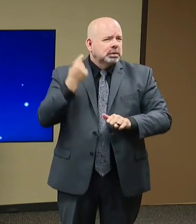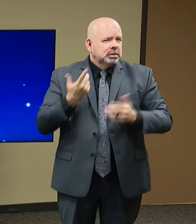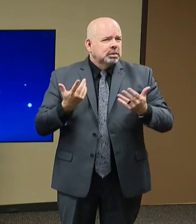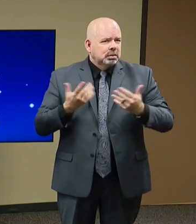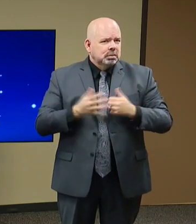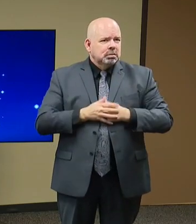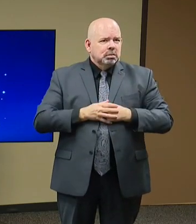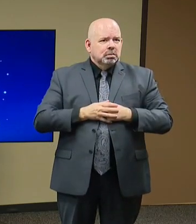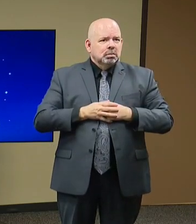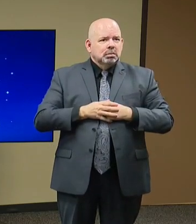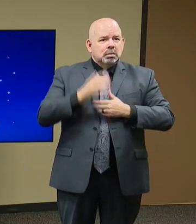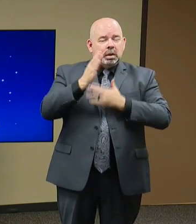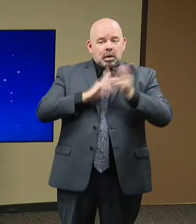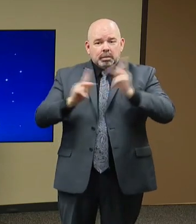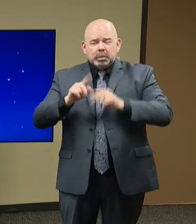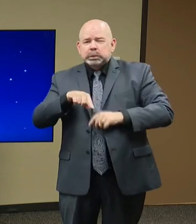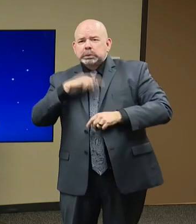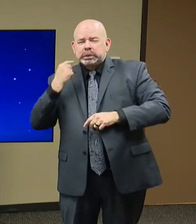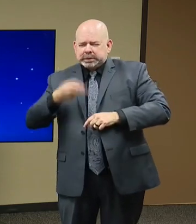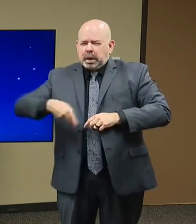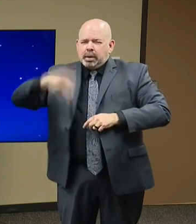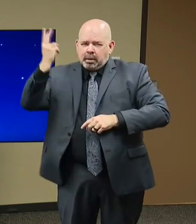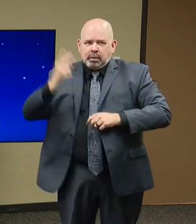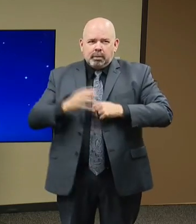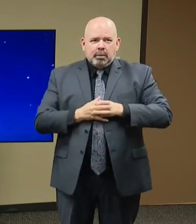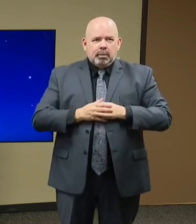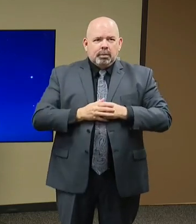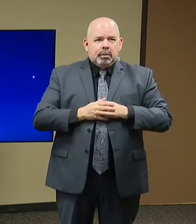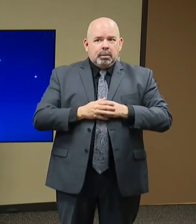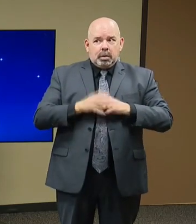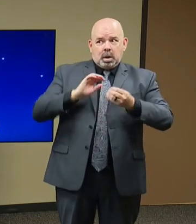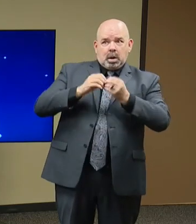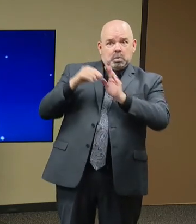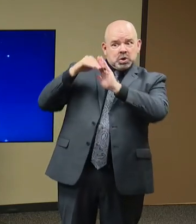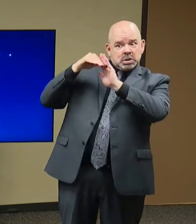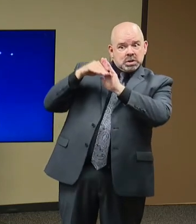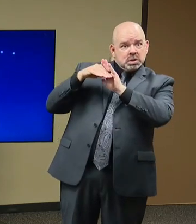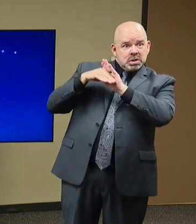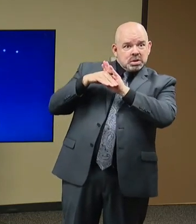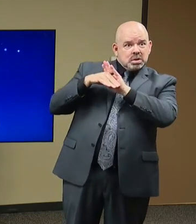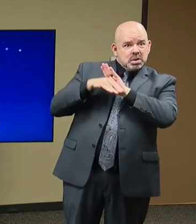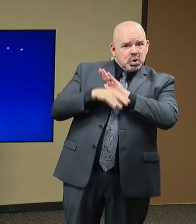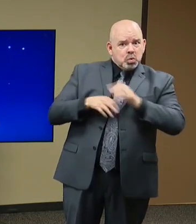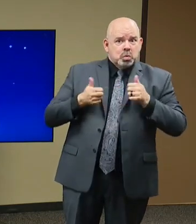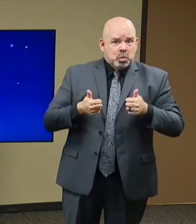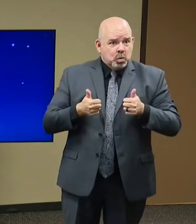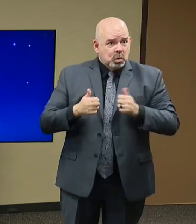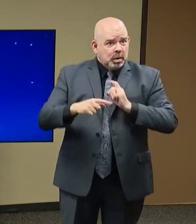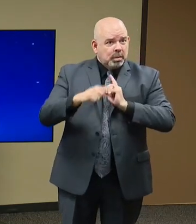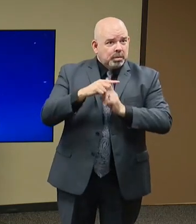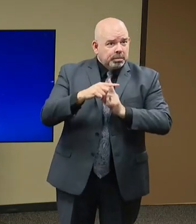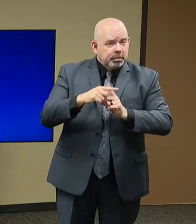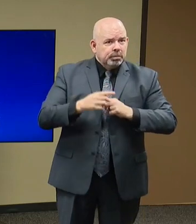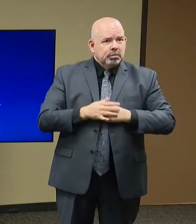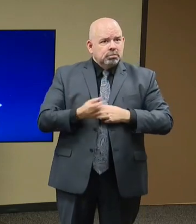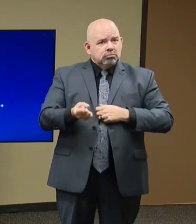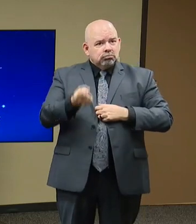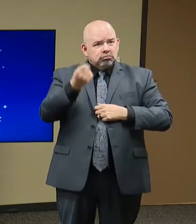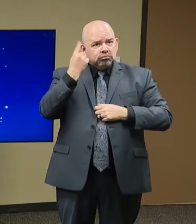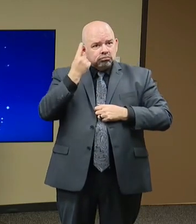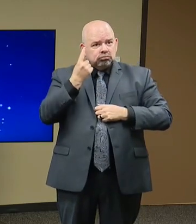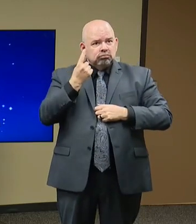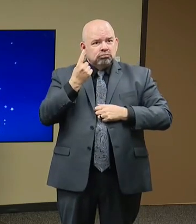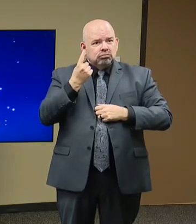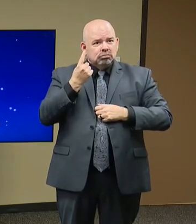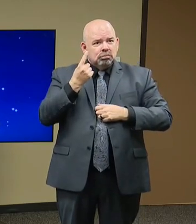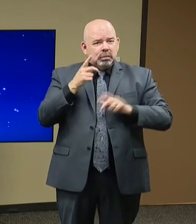those 14 days of decline. And, you know, we had to, the question was, you know, these mixed messages in terms of